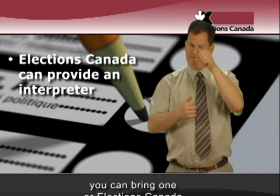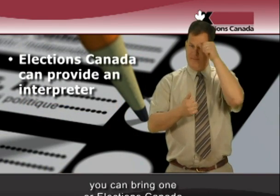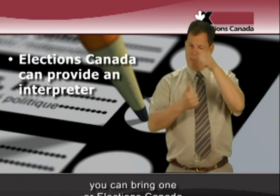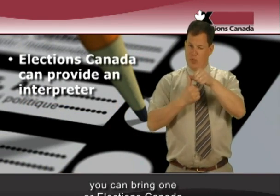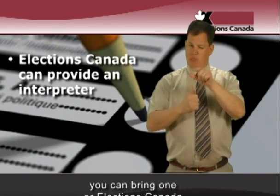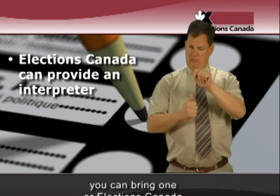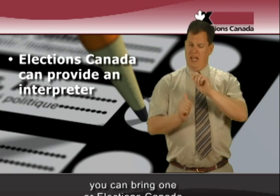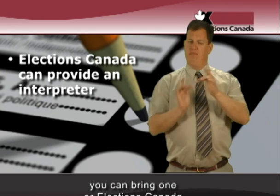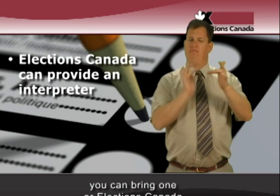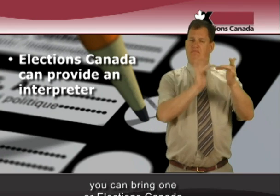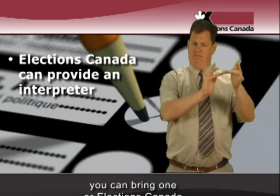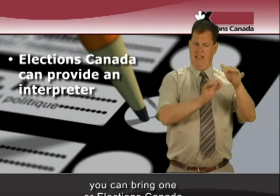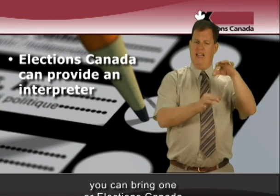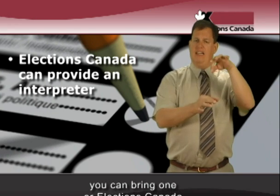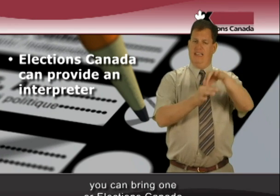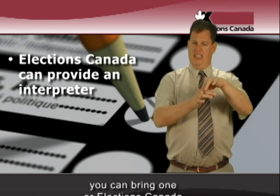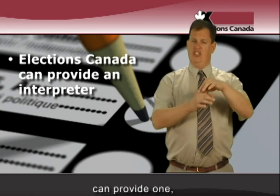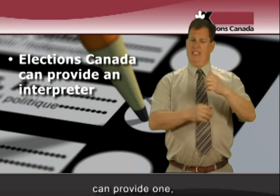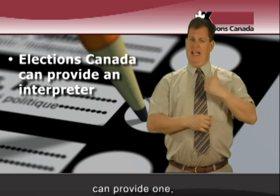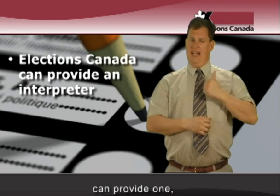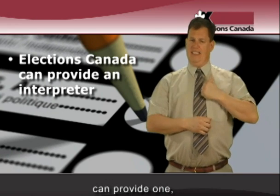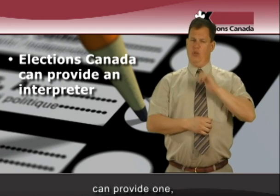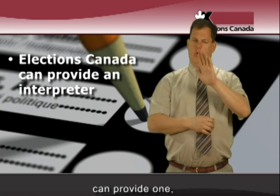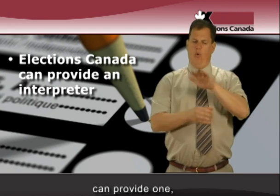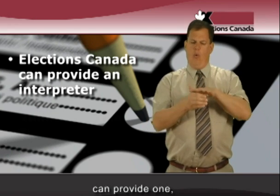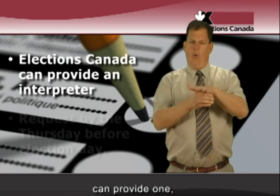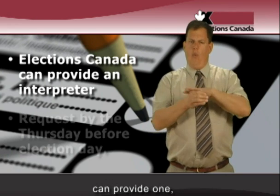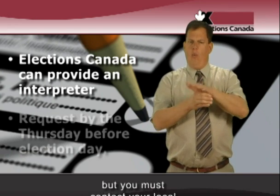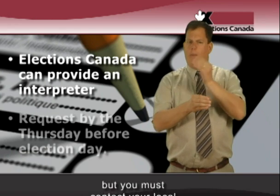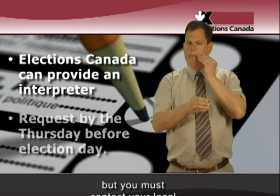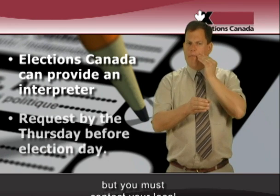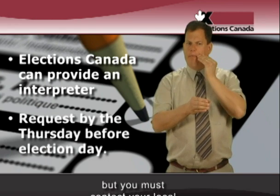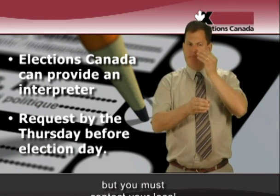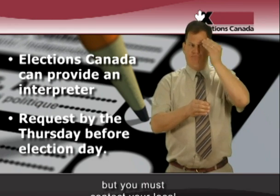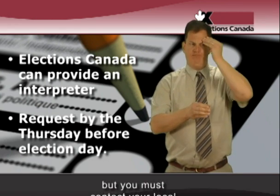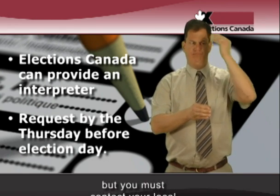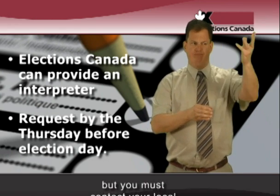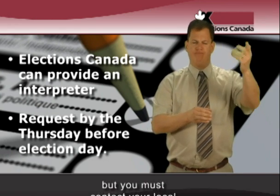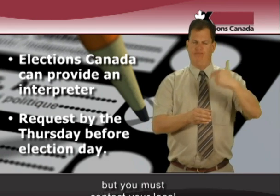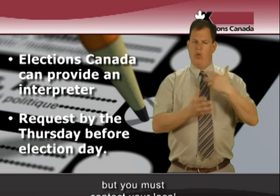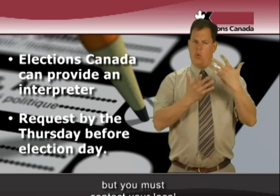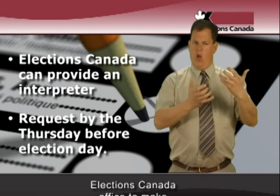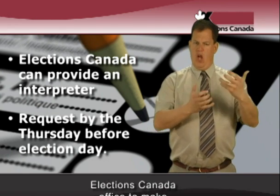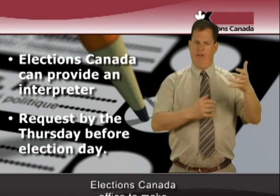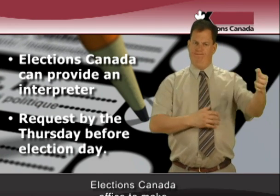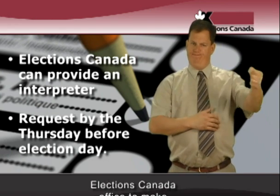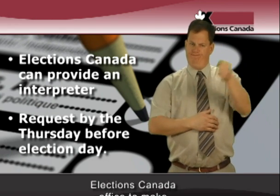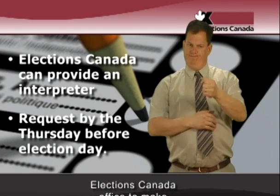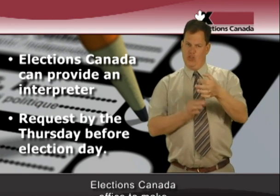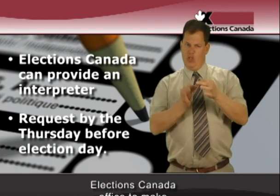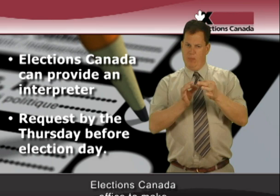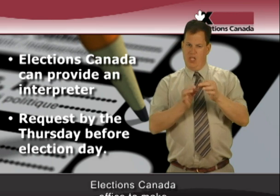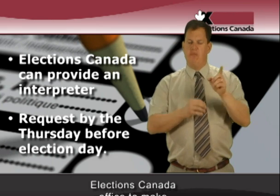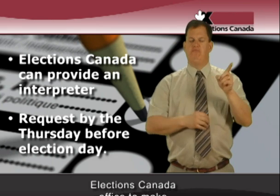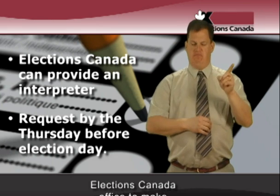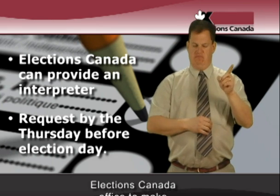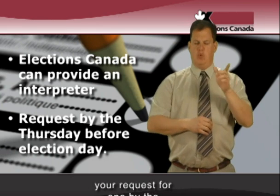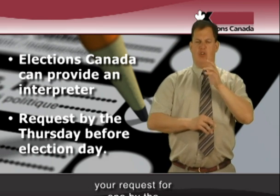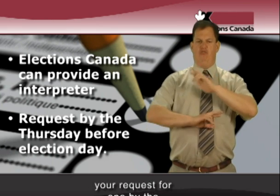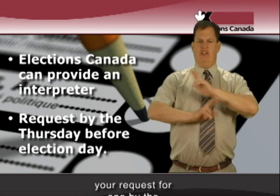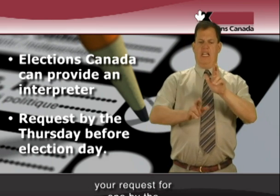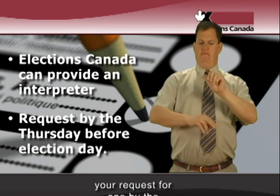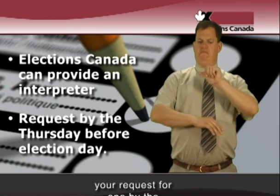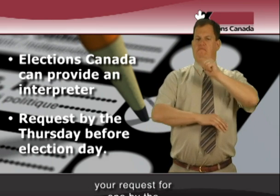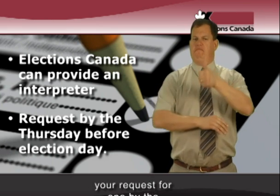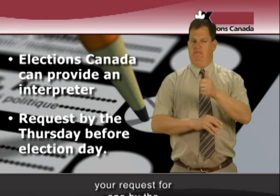you can bring one, or Elections Canada can provide one. But you must contact your local Elections Canada office to make